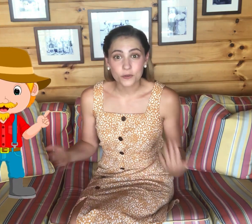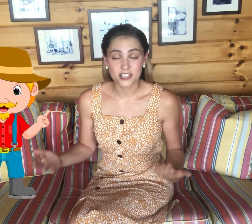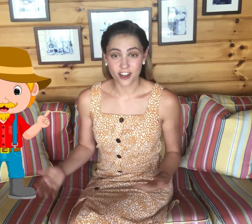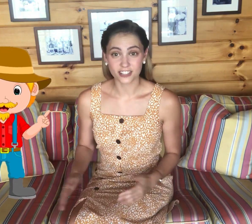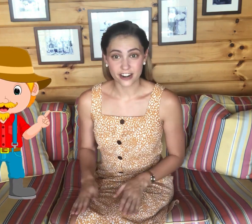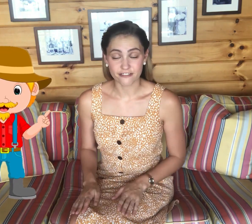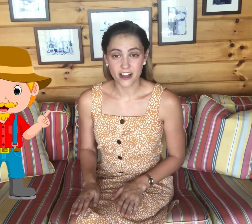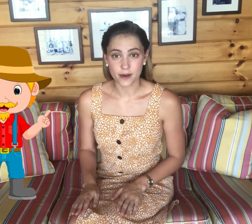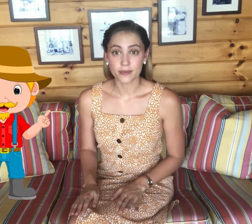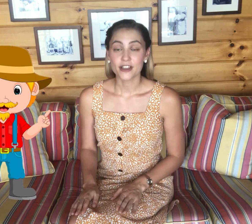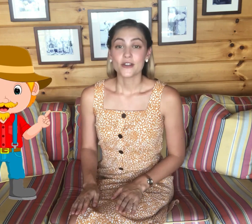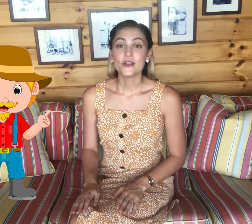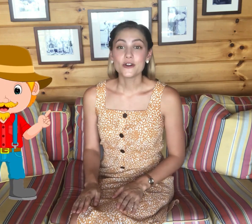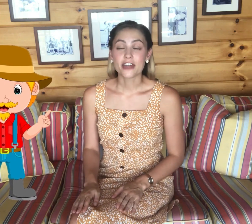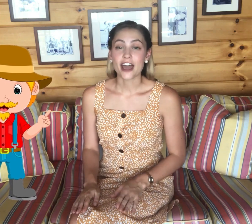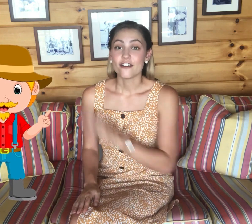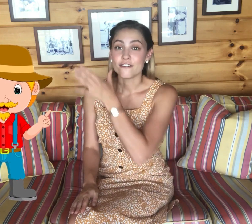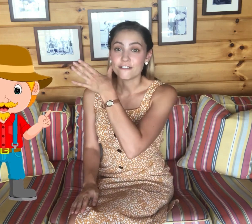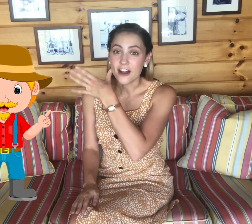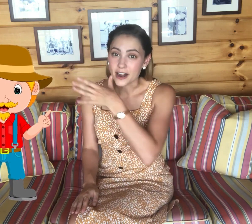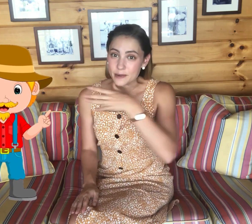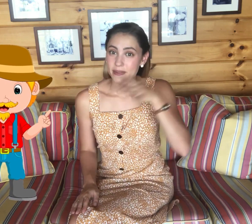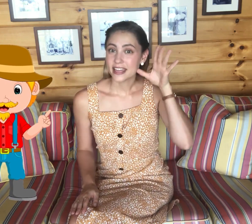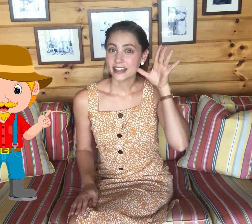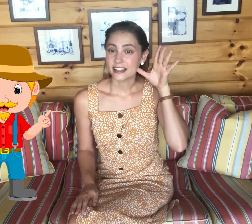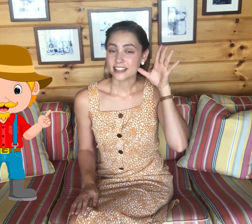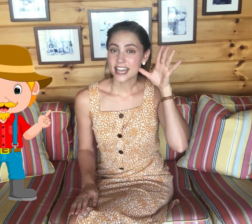Today, we will be singing The Farmer in the Dell.